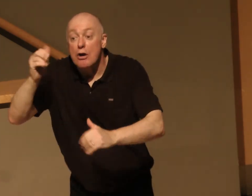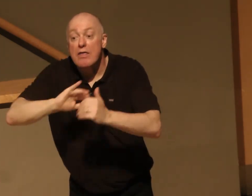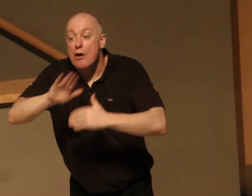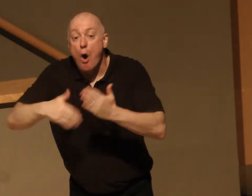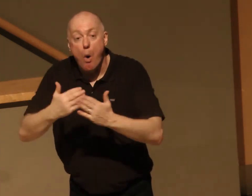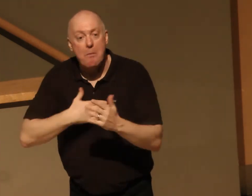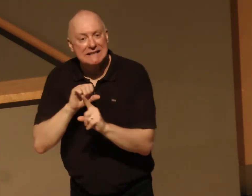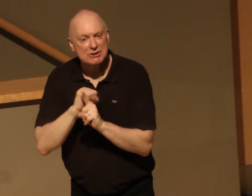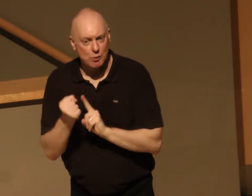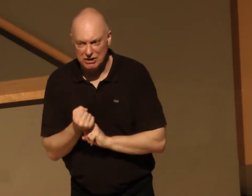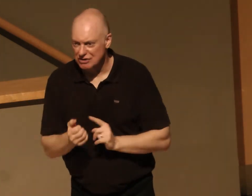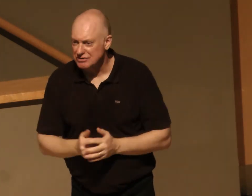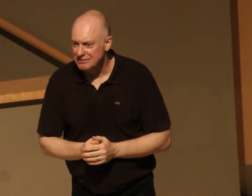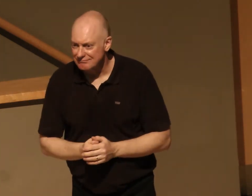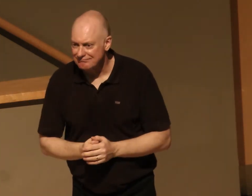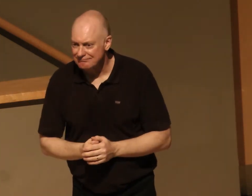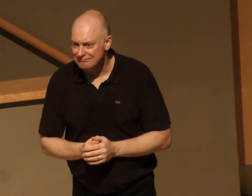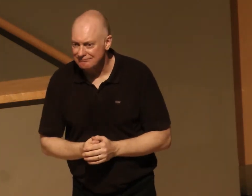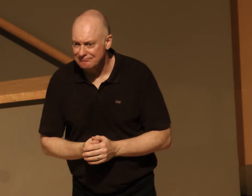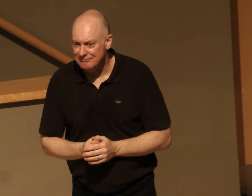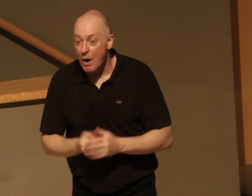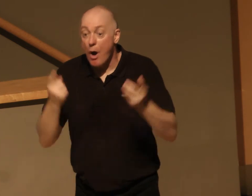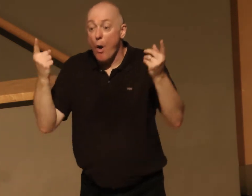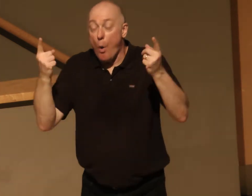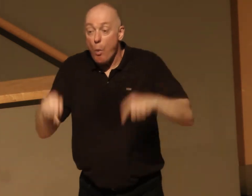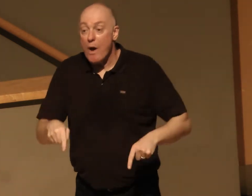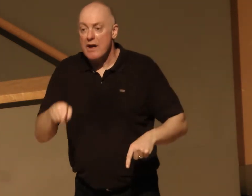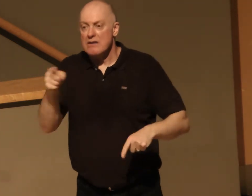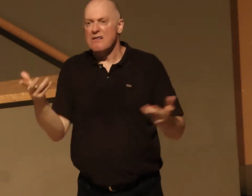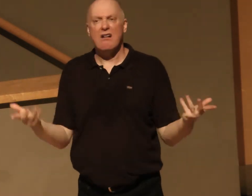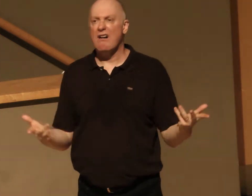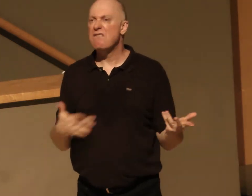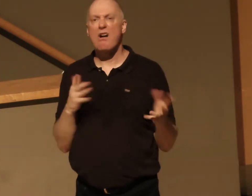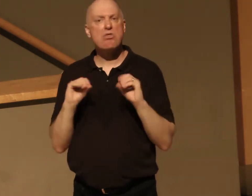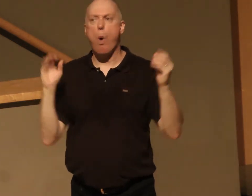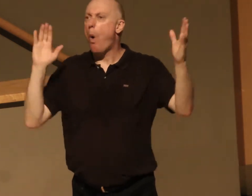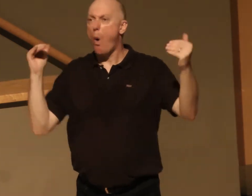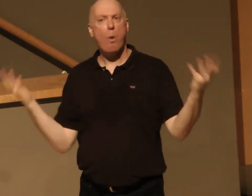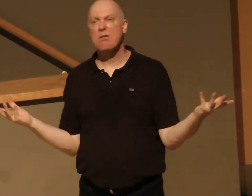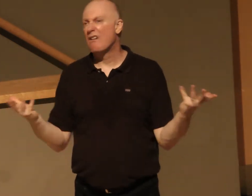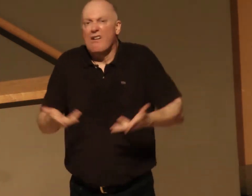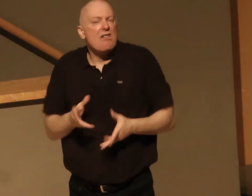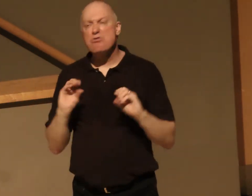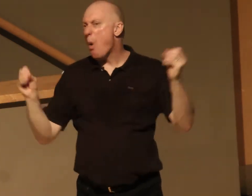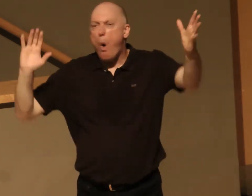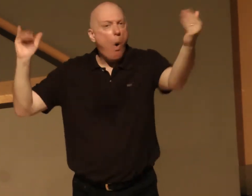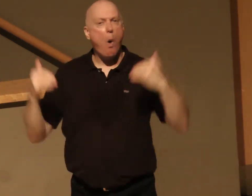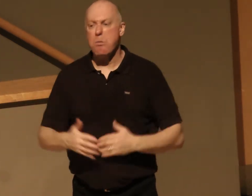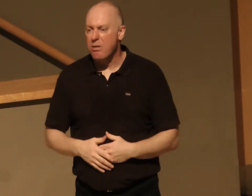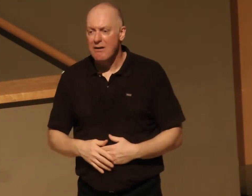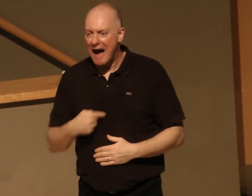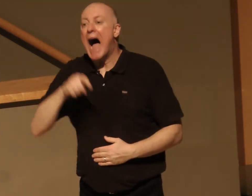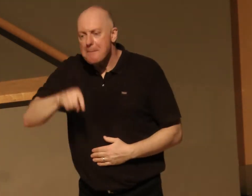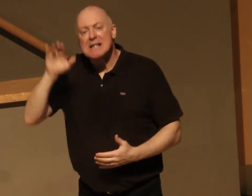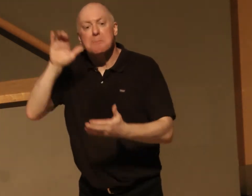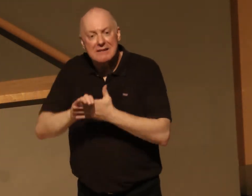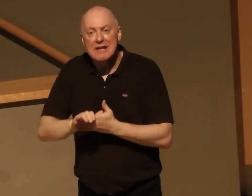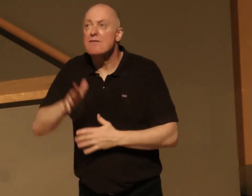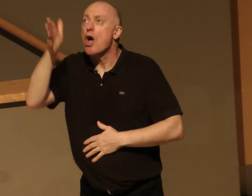circumstances. When hope seems lost when all hope seems lost I must believe that God is bigger than all my